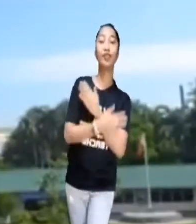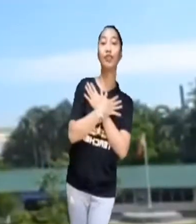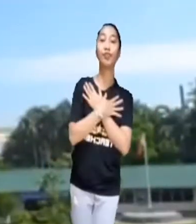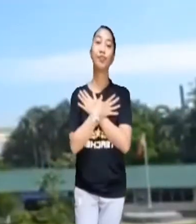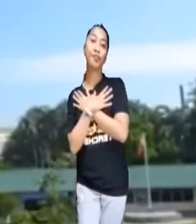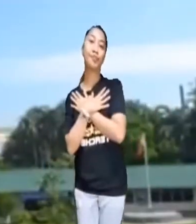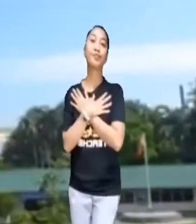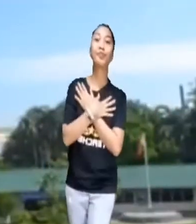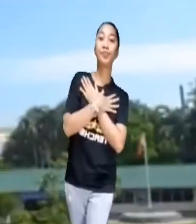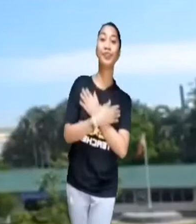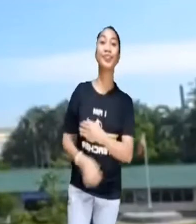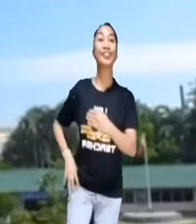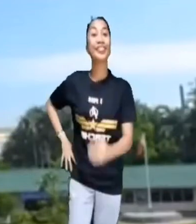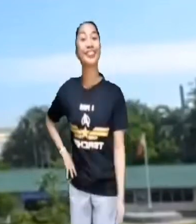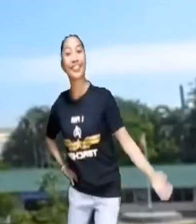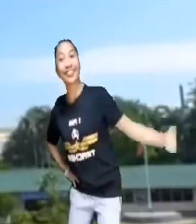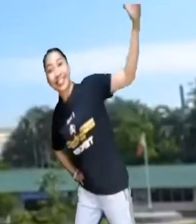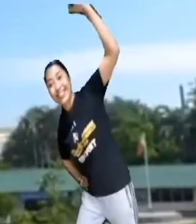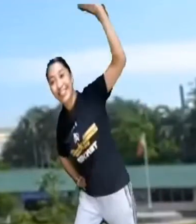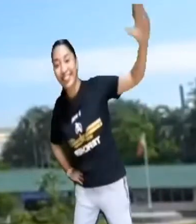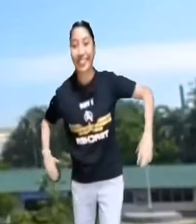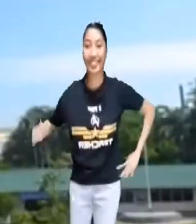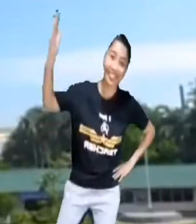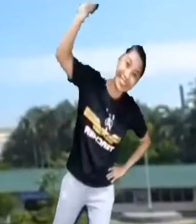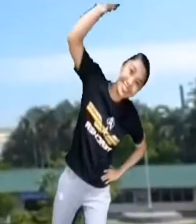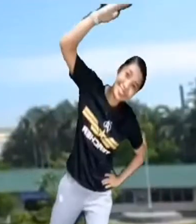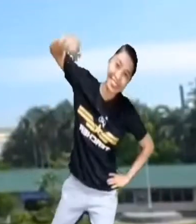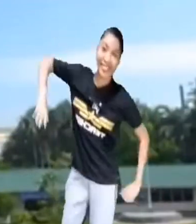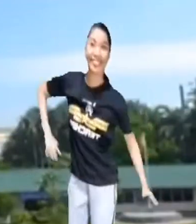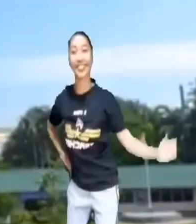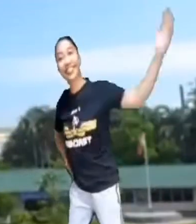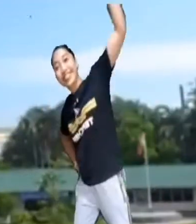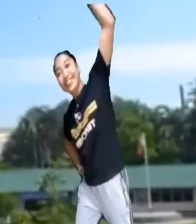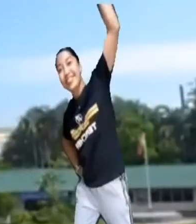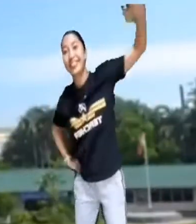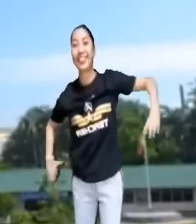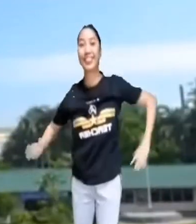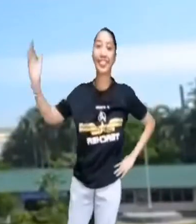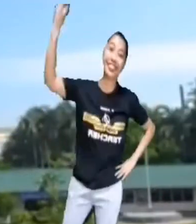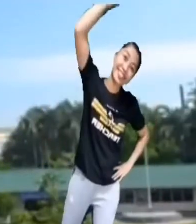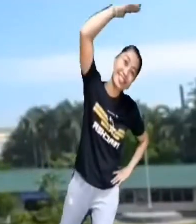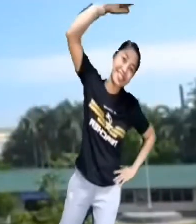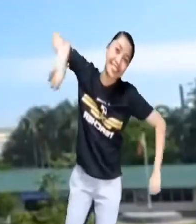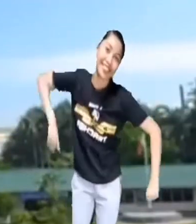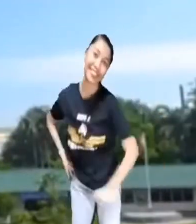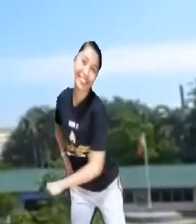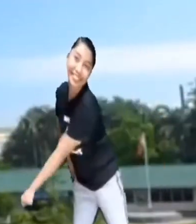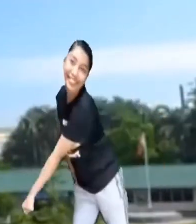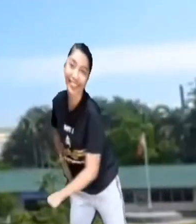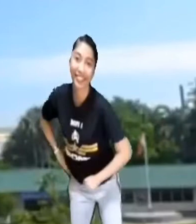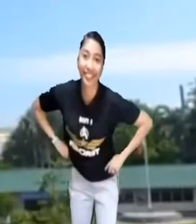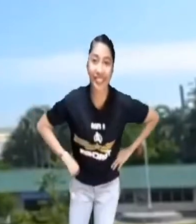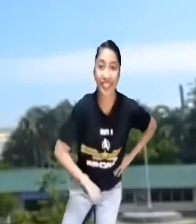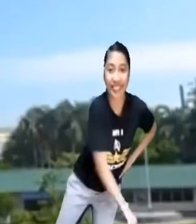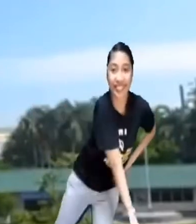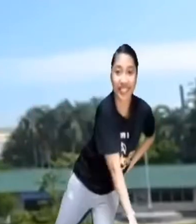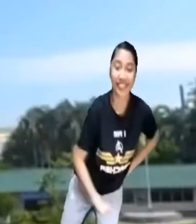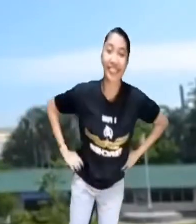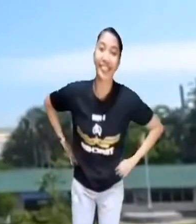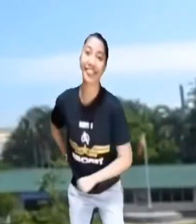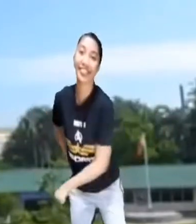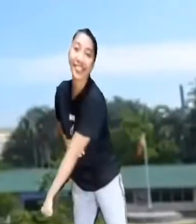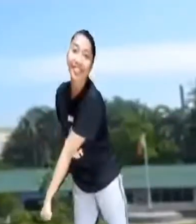me. When I look up, up, up, I know he's real. When I look down, down, down,